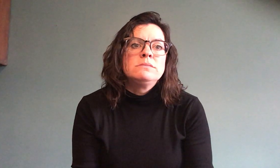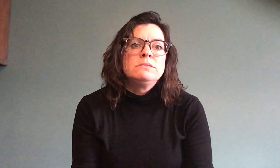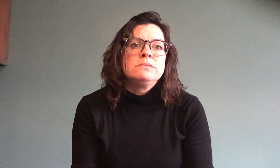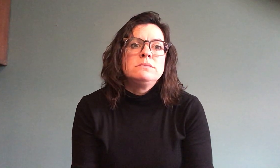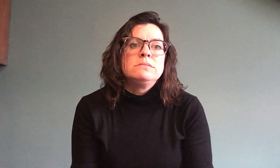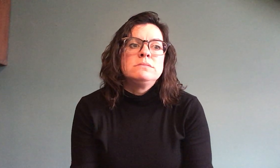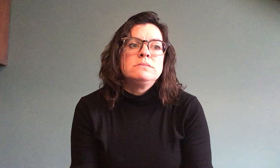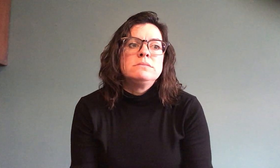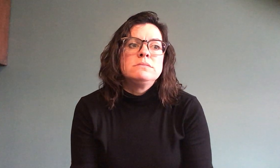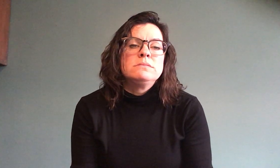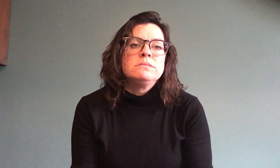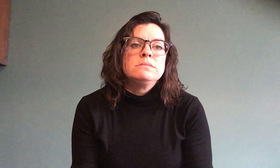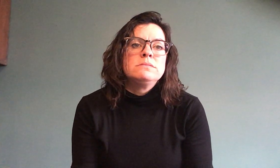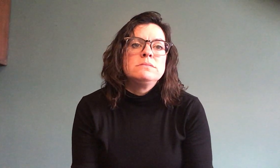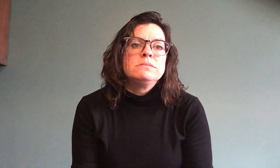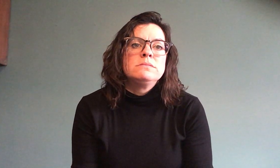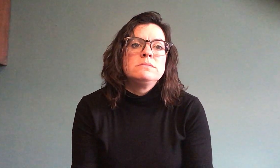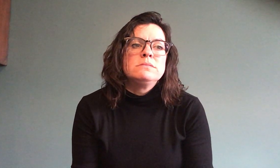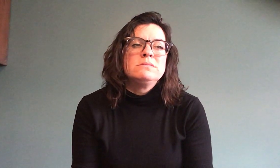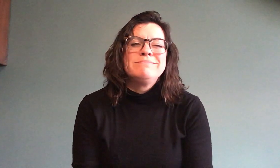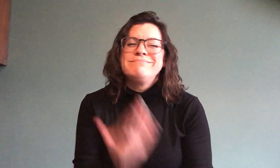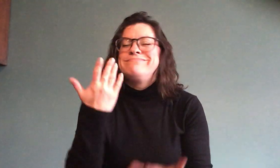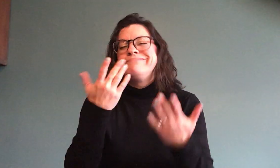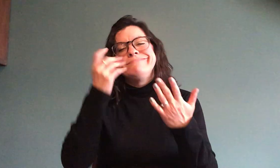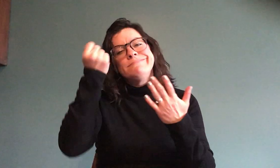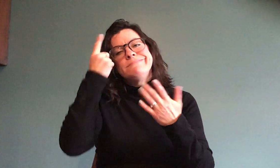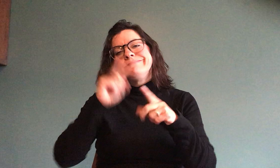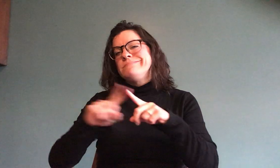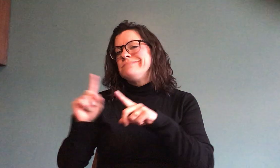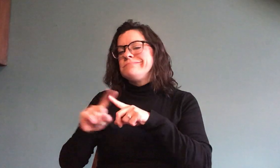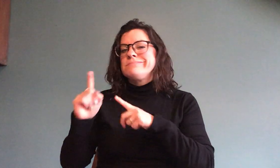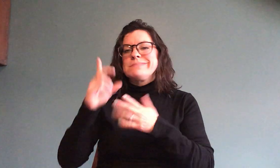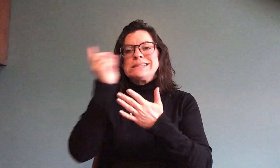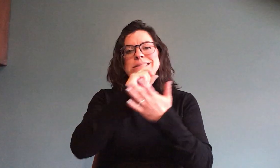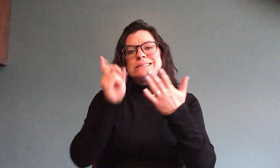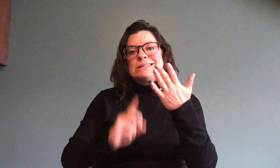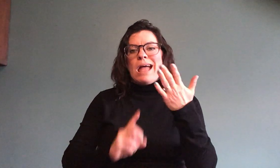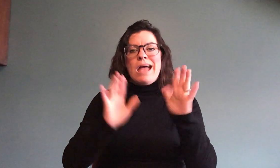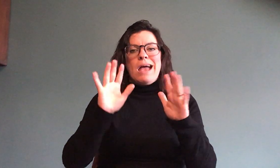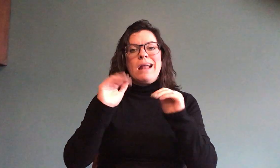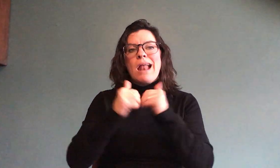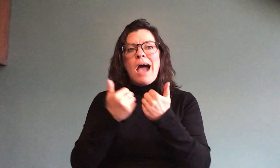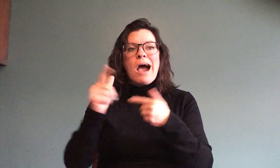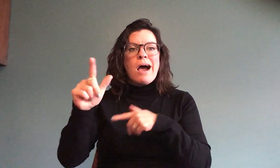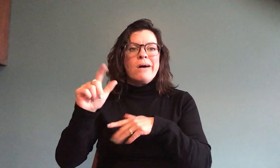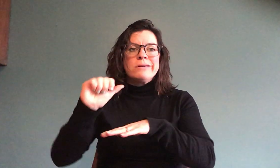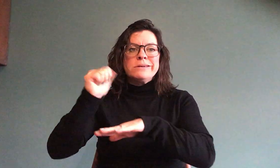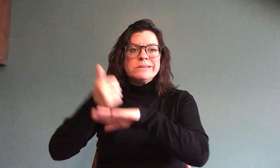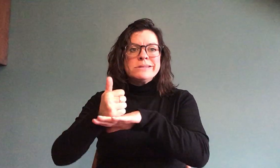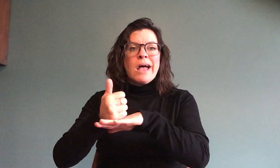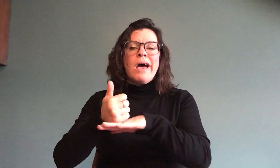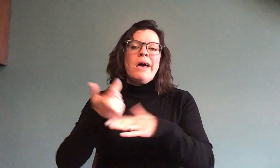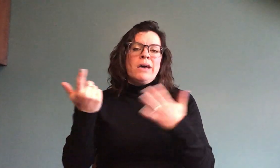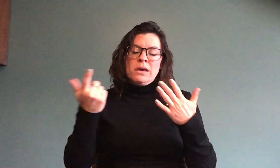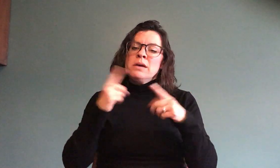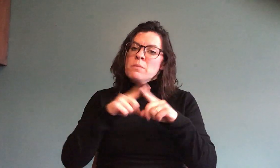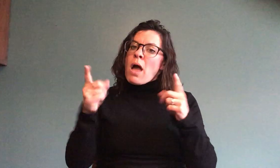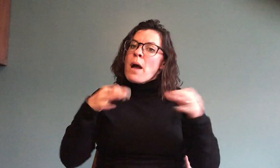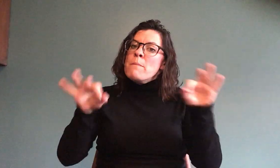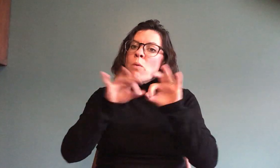lift things up. So that is another way that a crane would work. All right. Now I